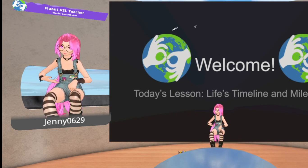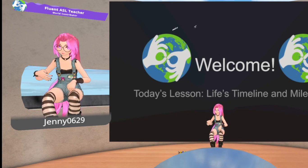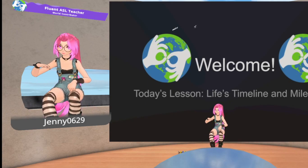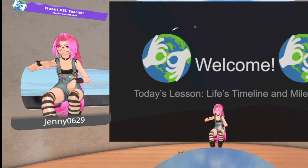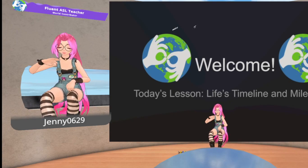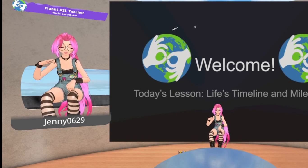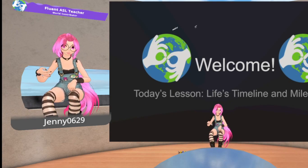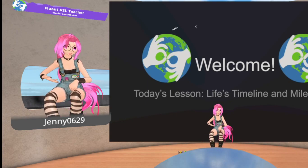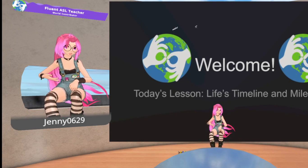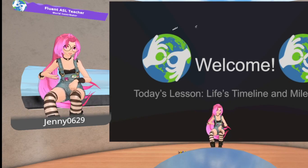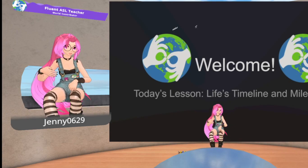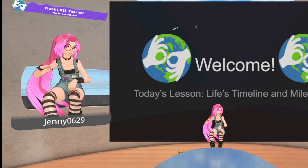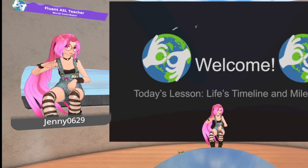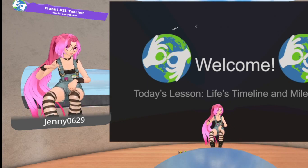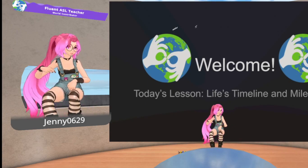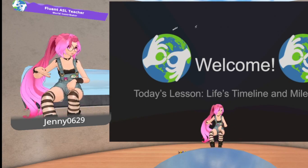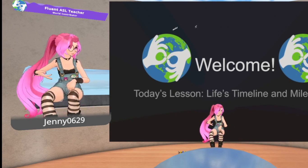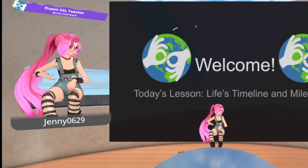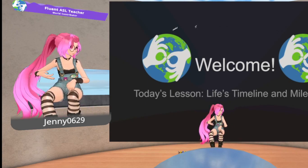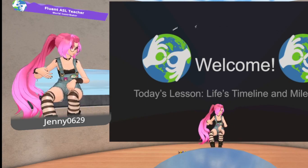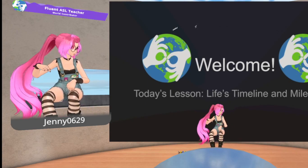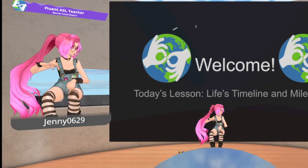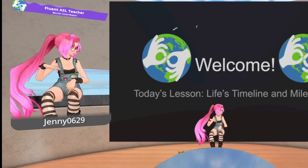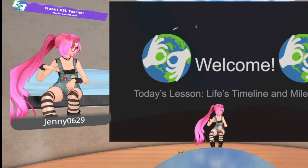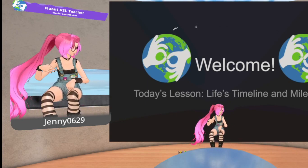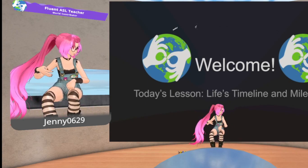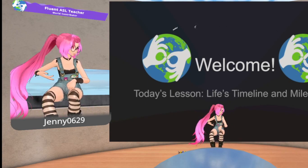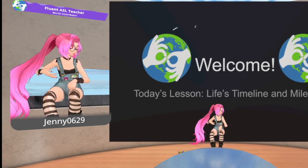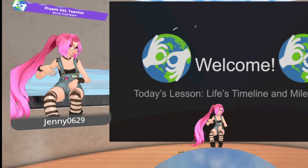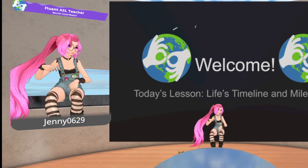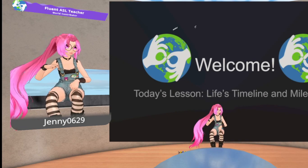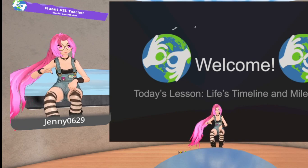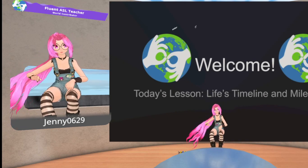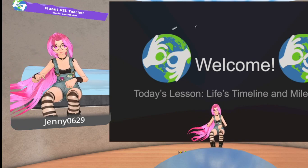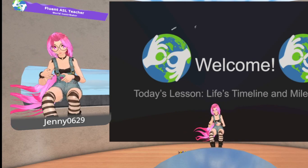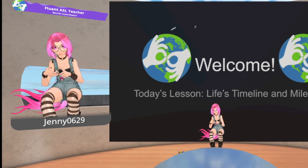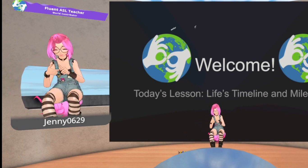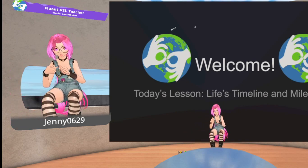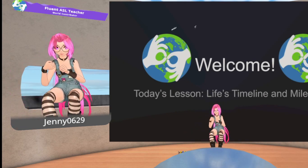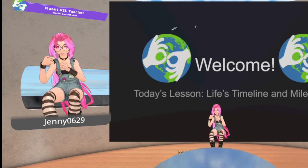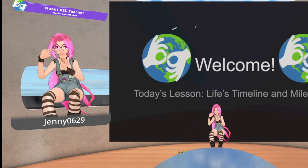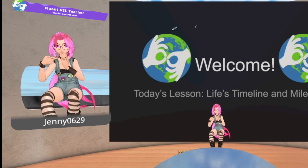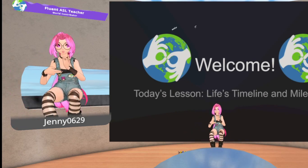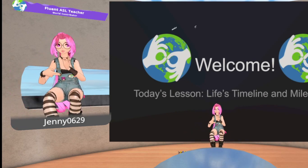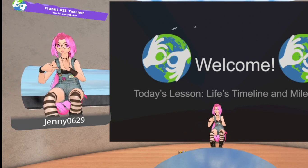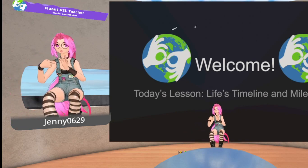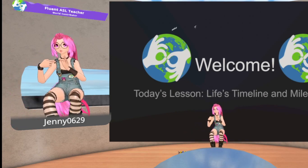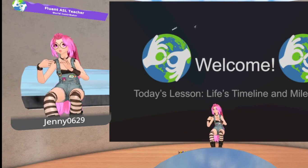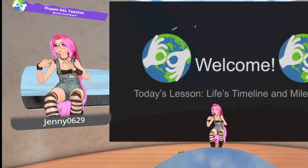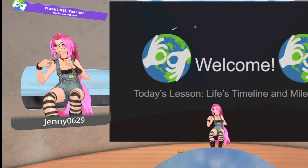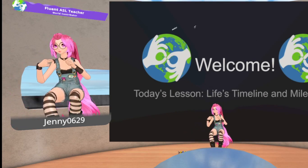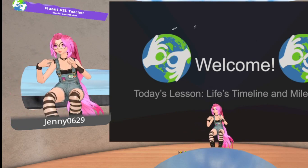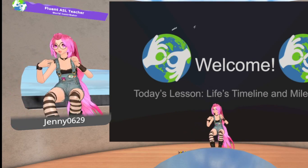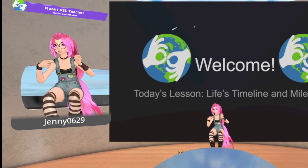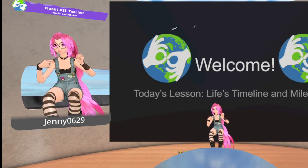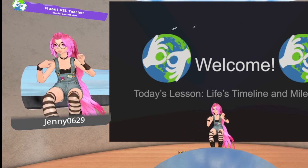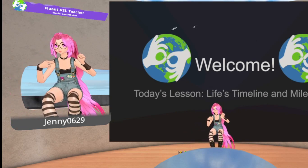here. Thank you so much for coming. Really appreciate it. I'll just quickly go over the